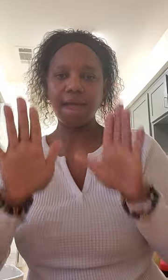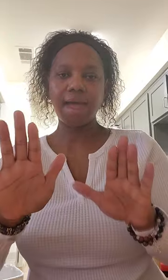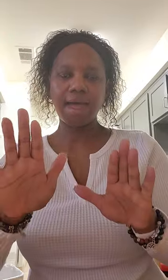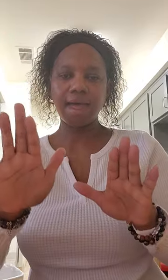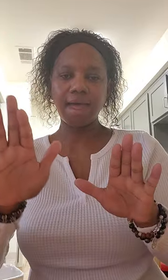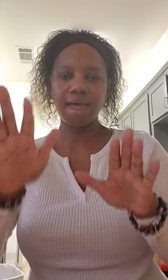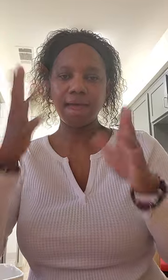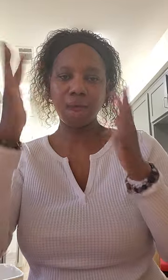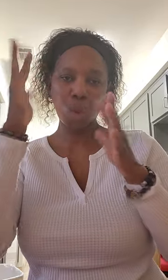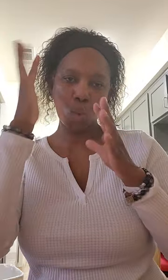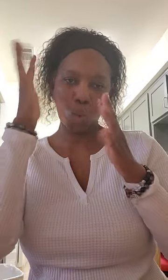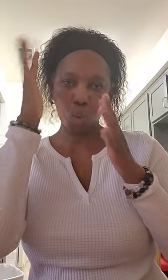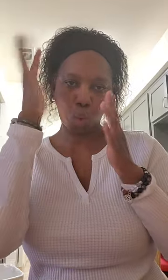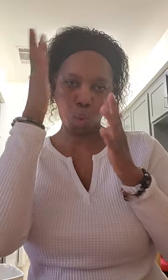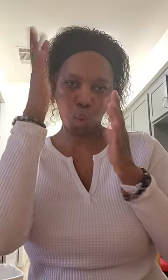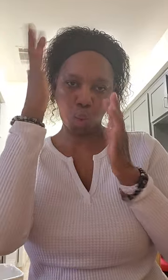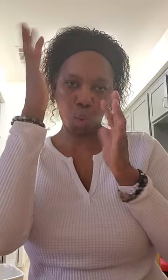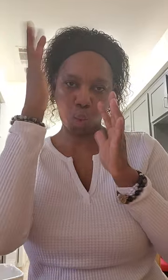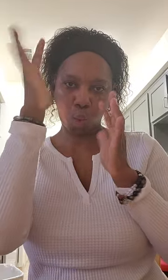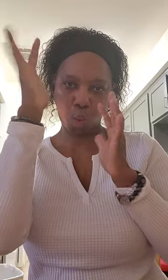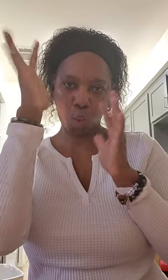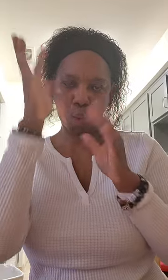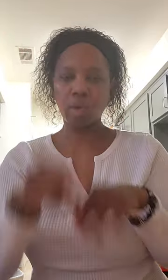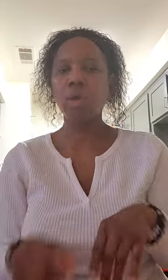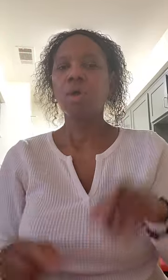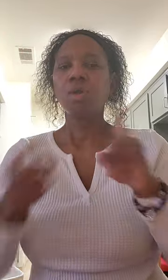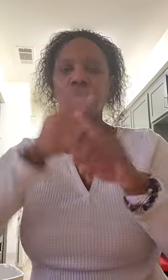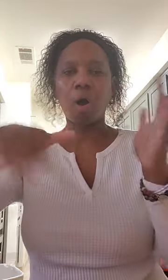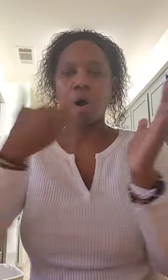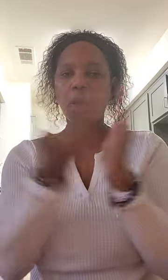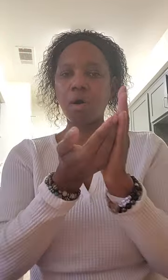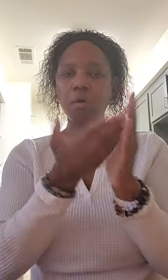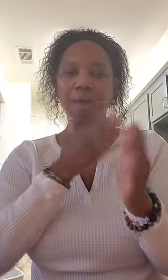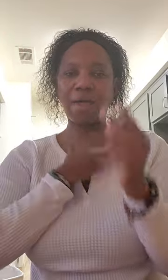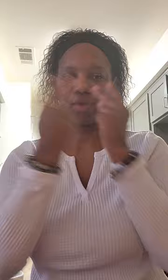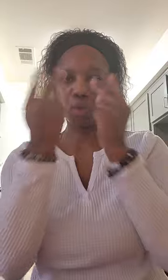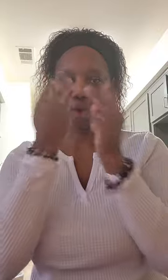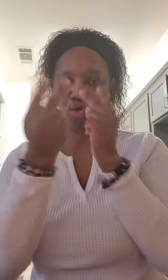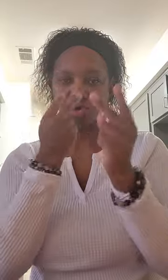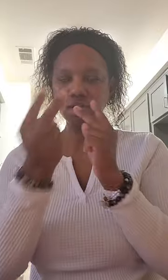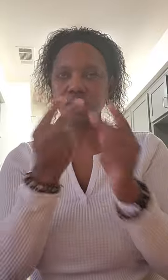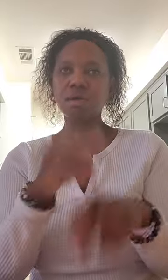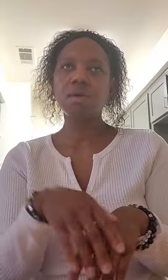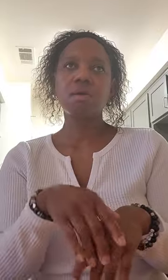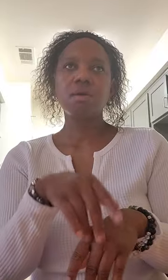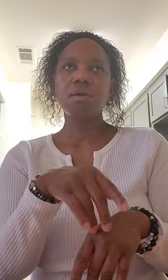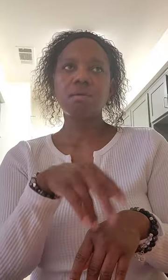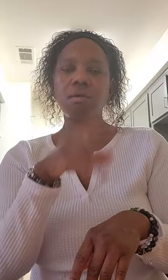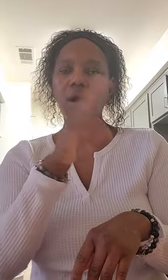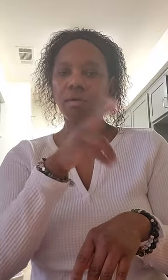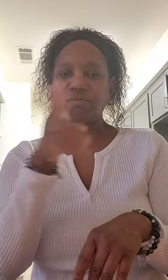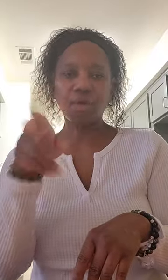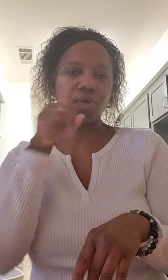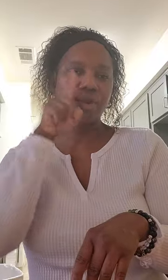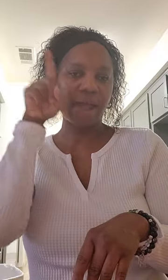to all my viewers hard of hearing or deaf